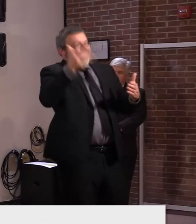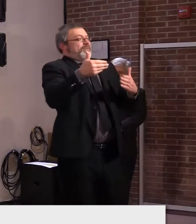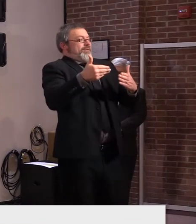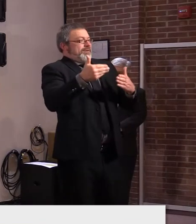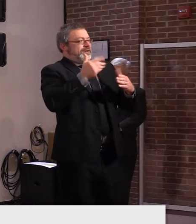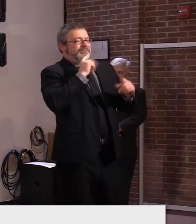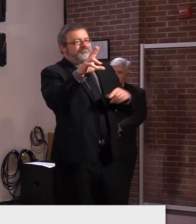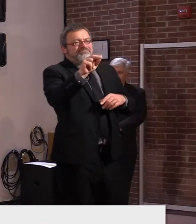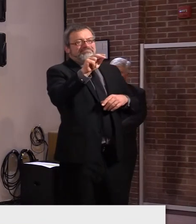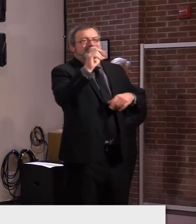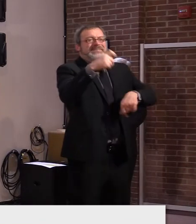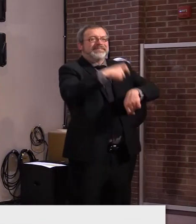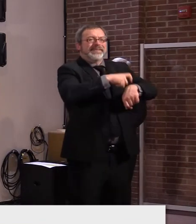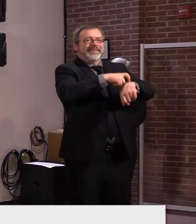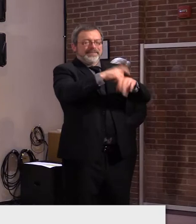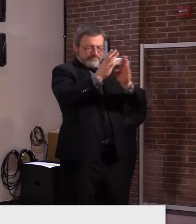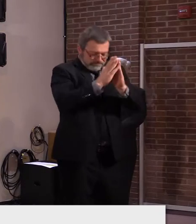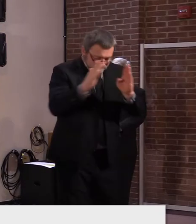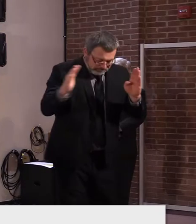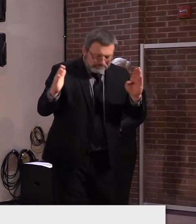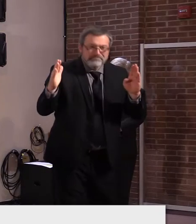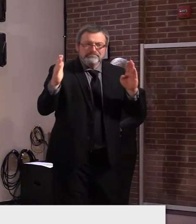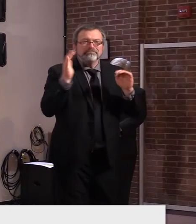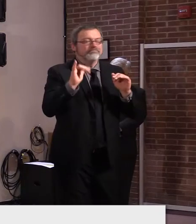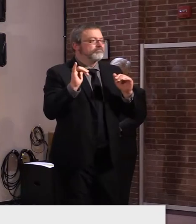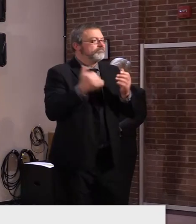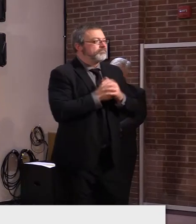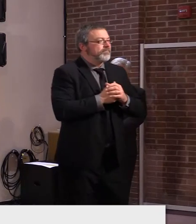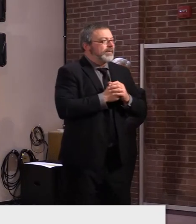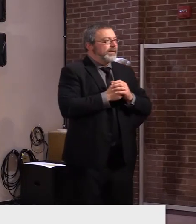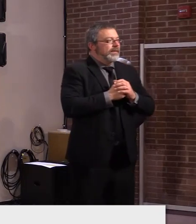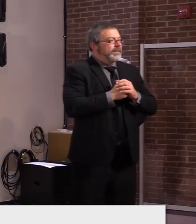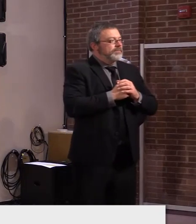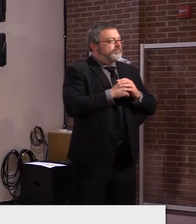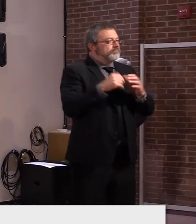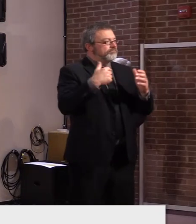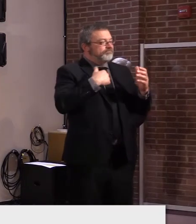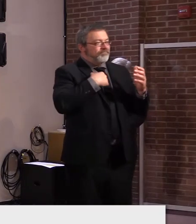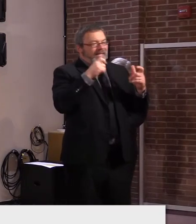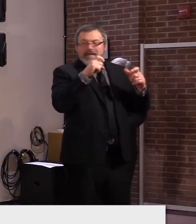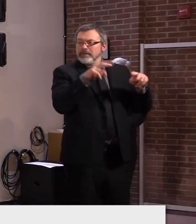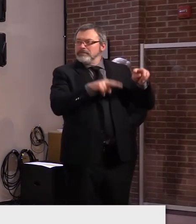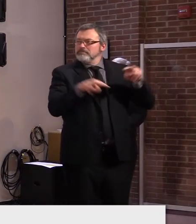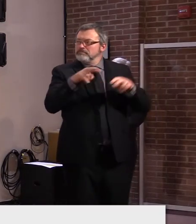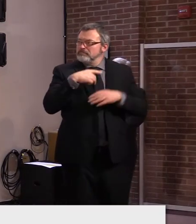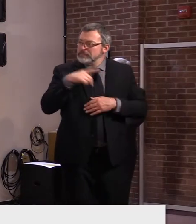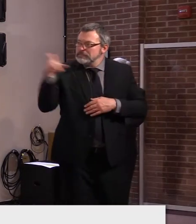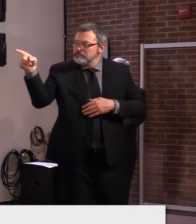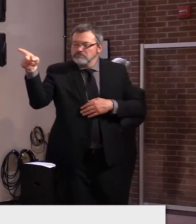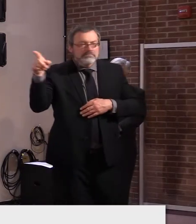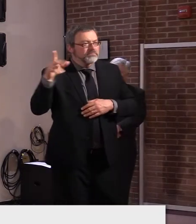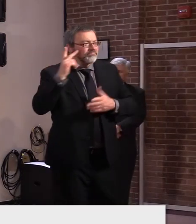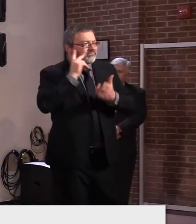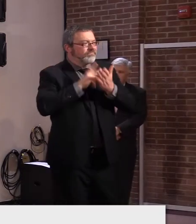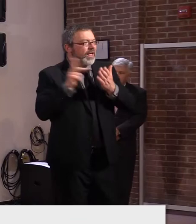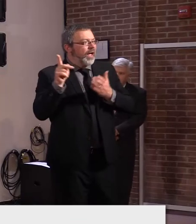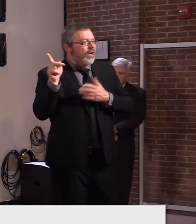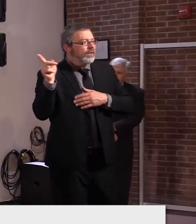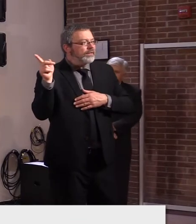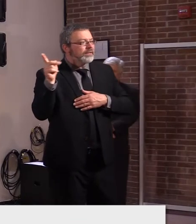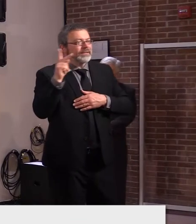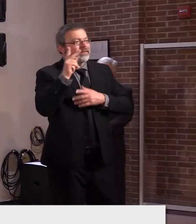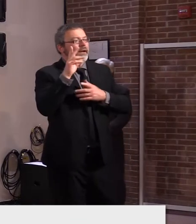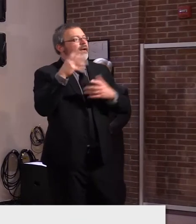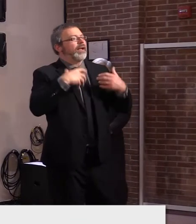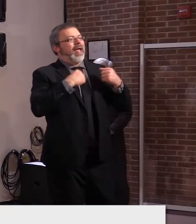CDC is tracking that either. It might be Dr. Kelso maybe first and then Commissioner Picek.